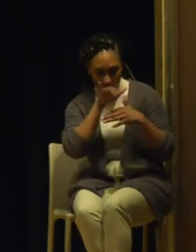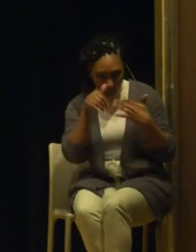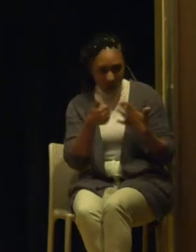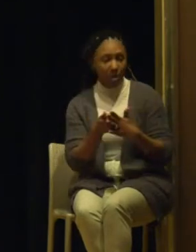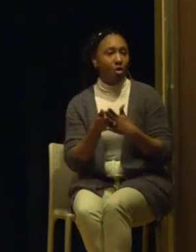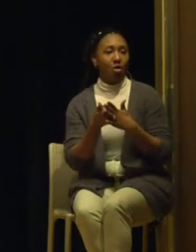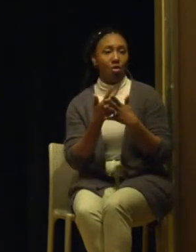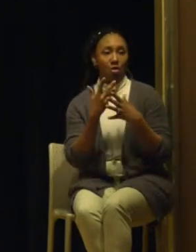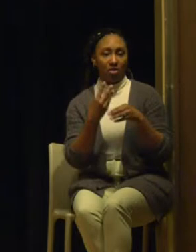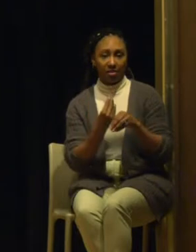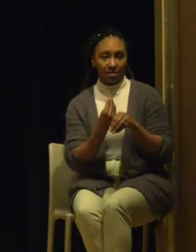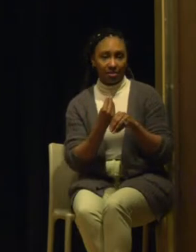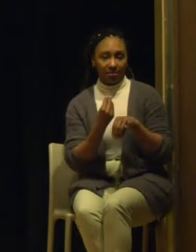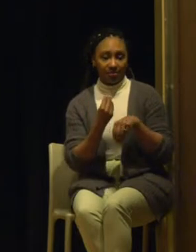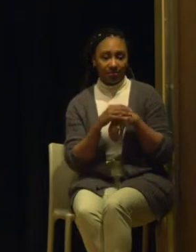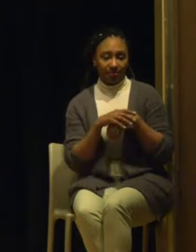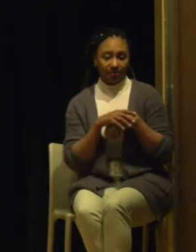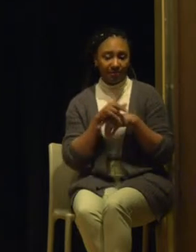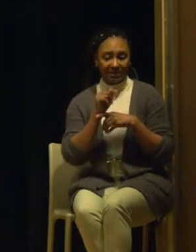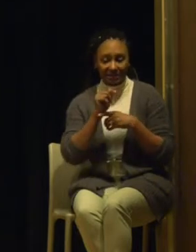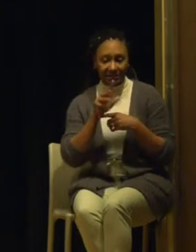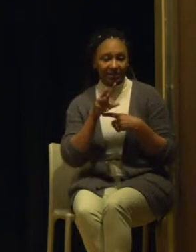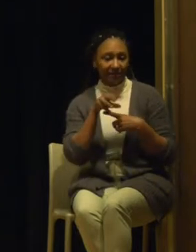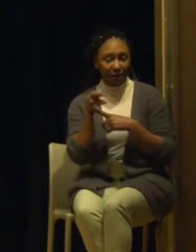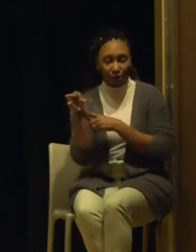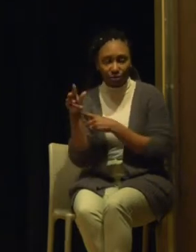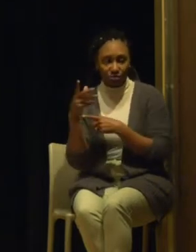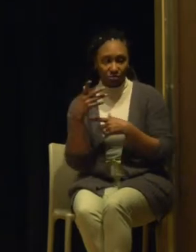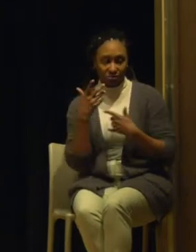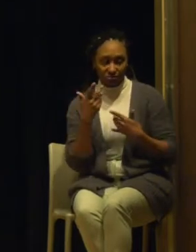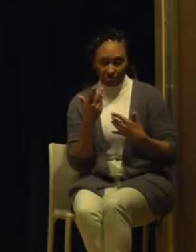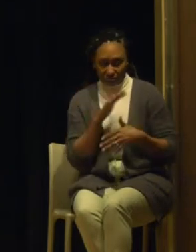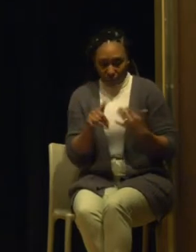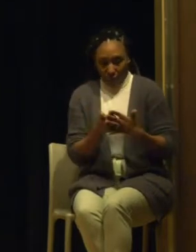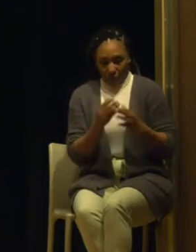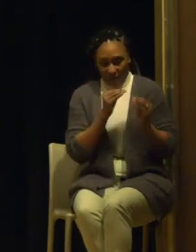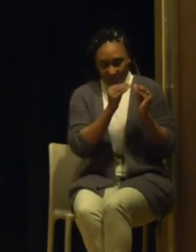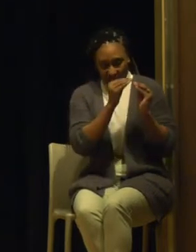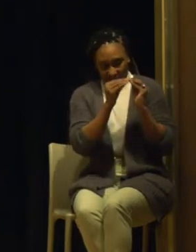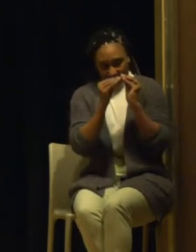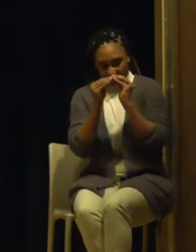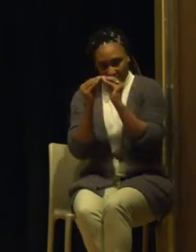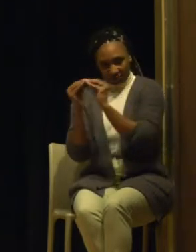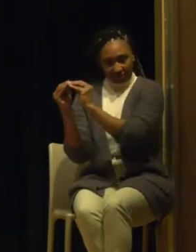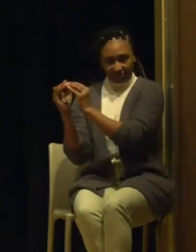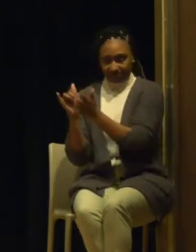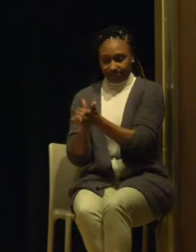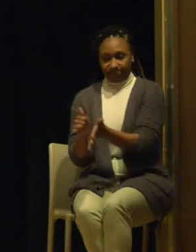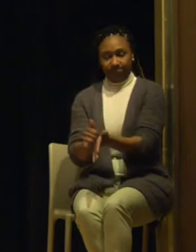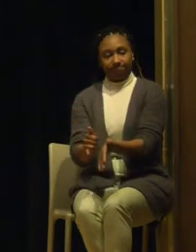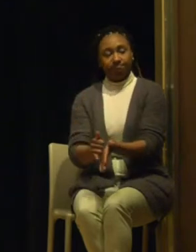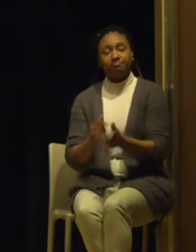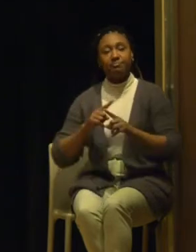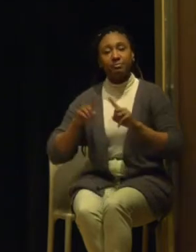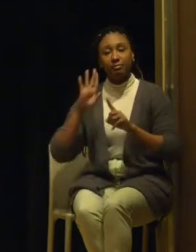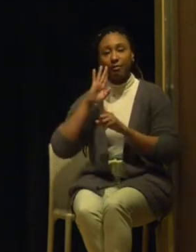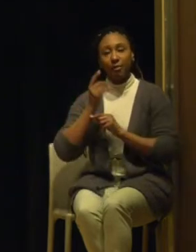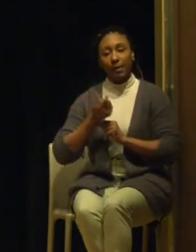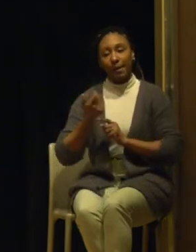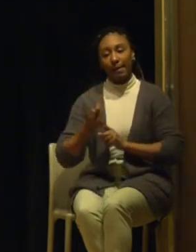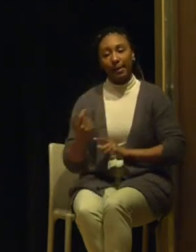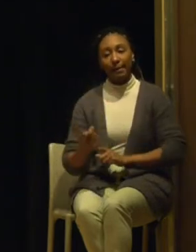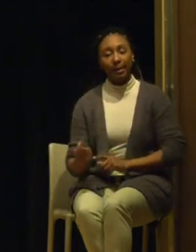talking about. That's mm-hmm. not what we do. But we do work with images. If they say something blatant, mm-hmm. you know, we blocked out